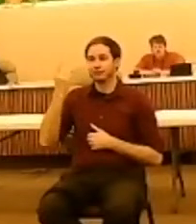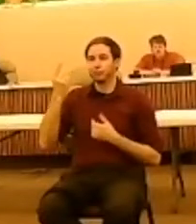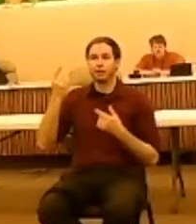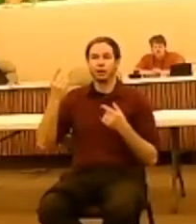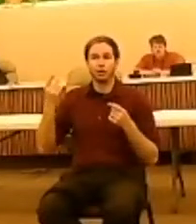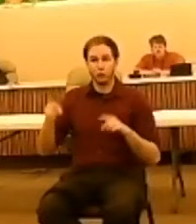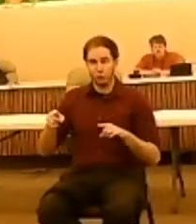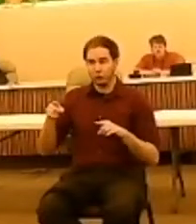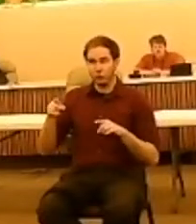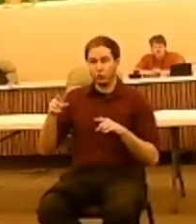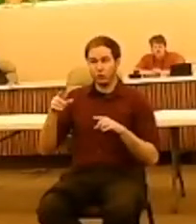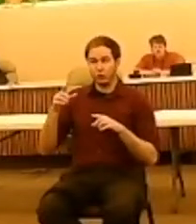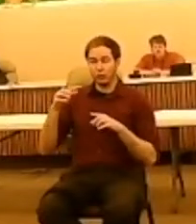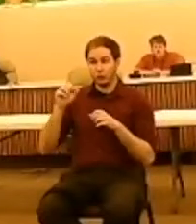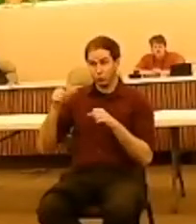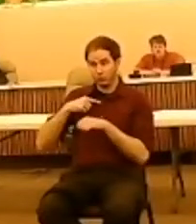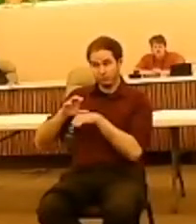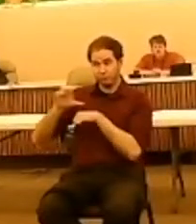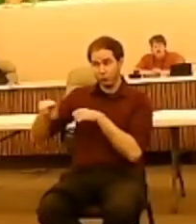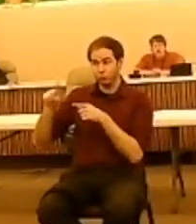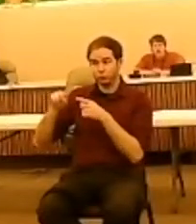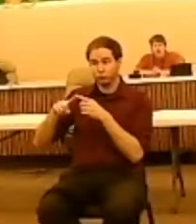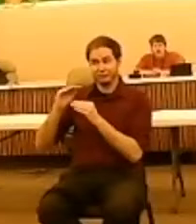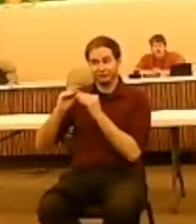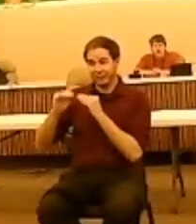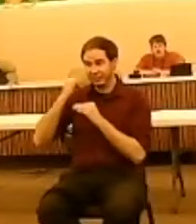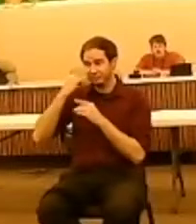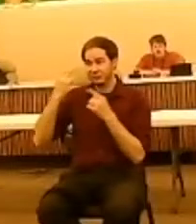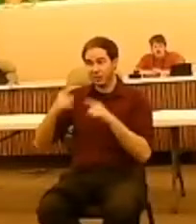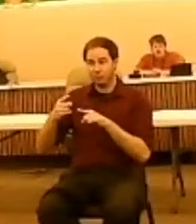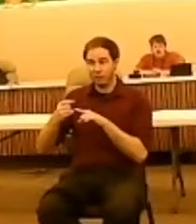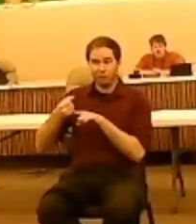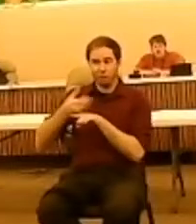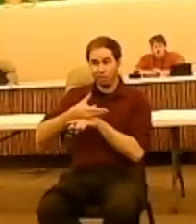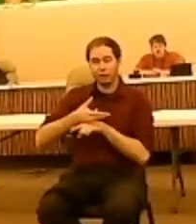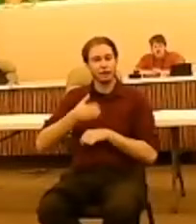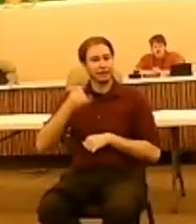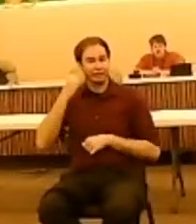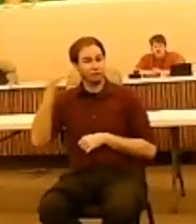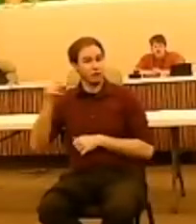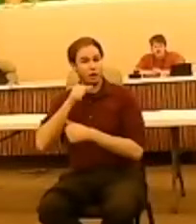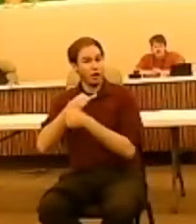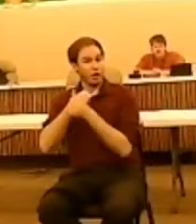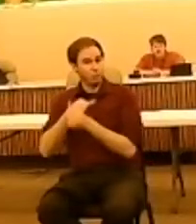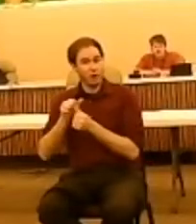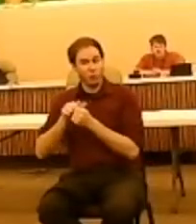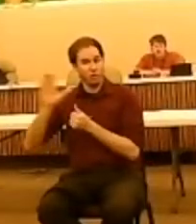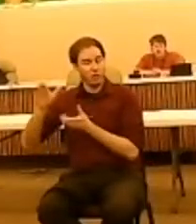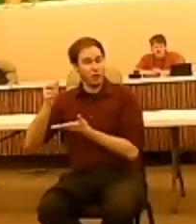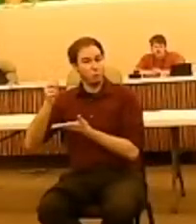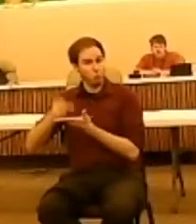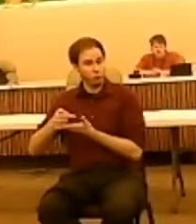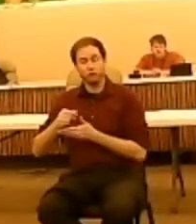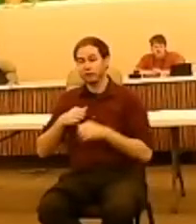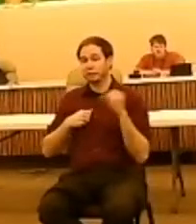after, could you make them do something about it? If they are not compliant with their approval, yes, we can force them